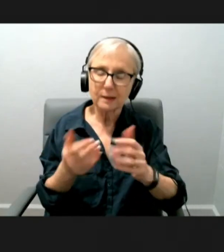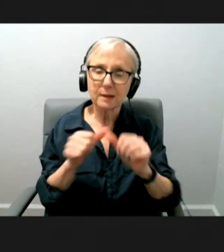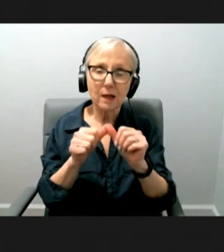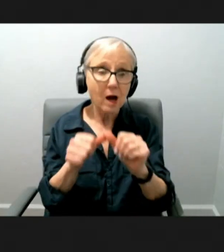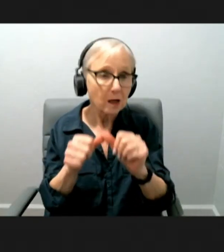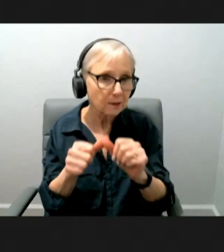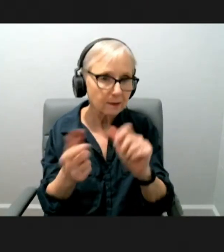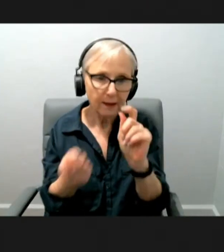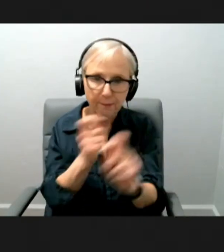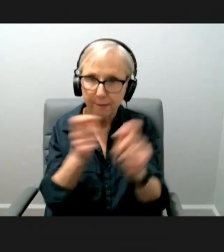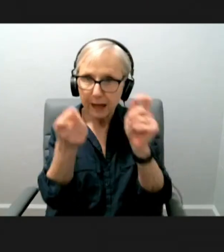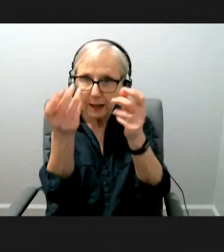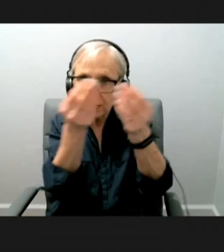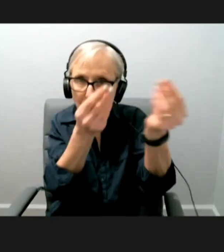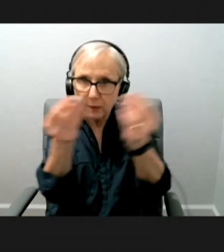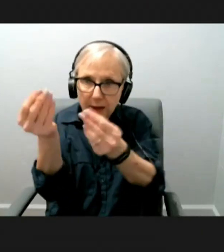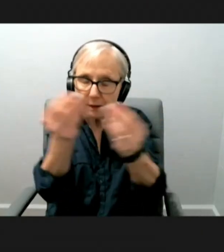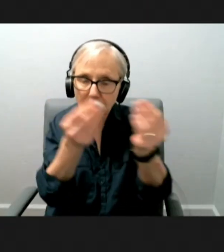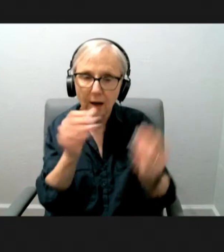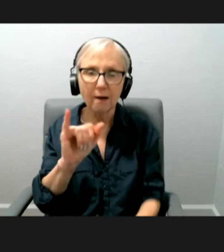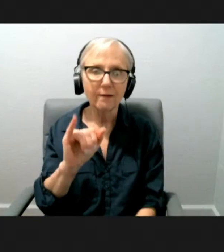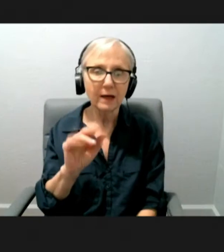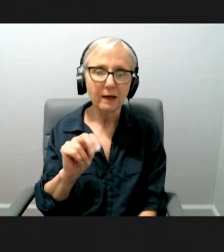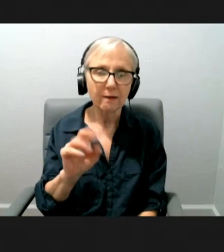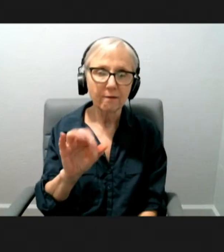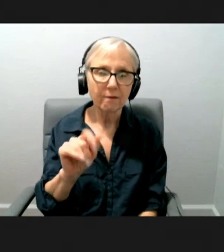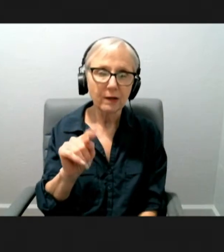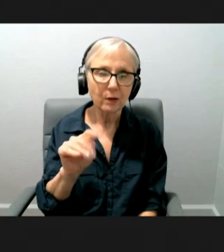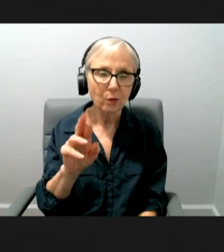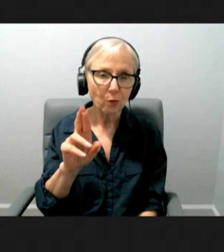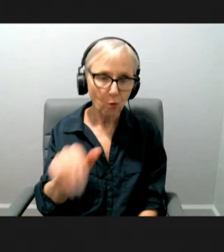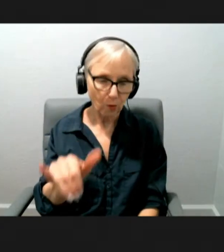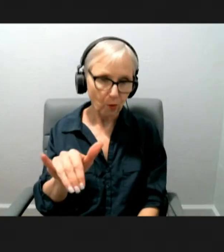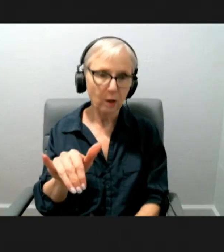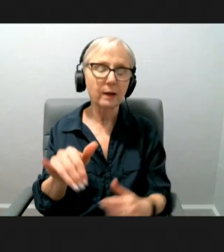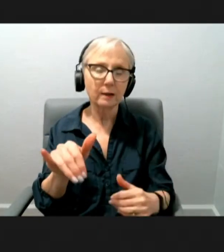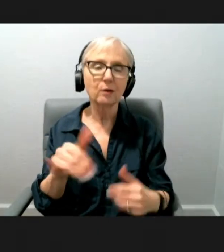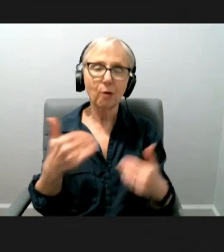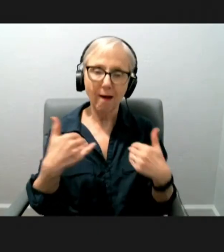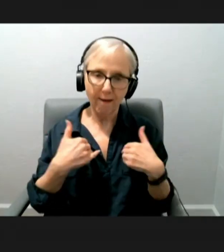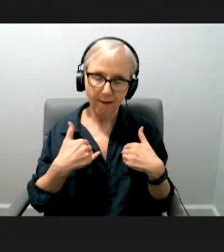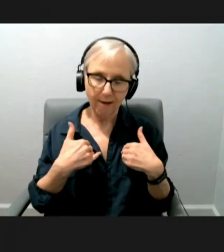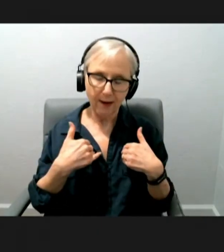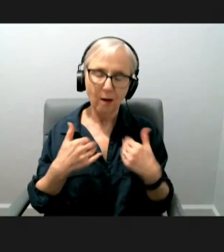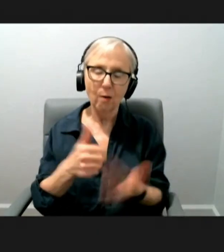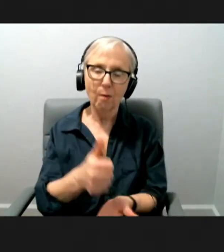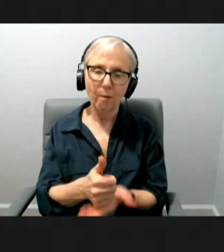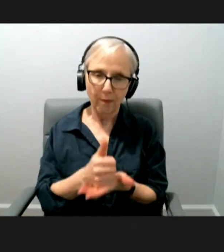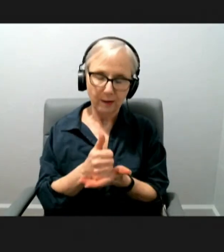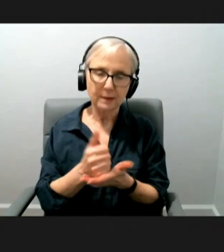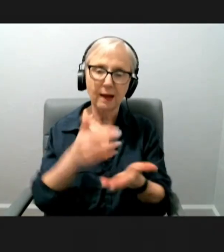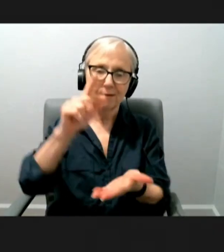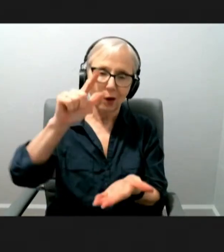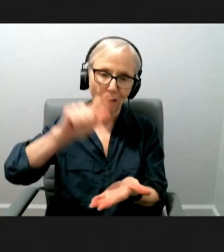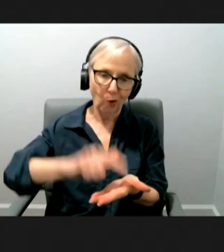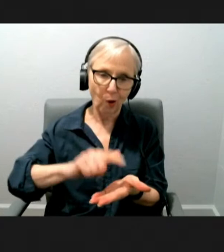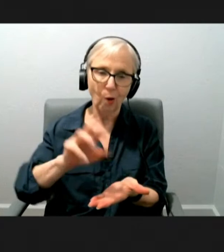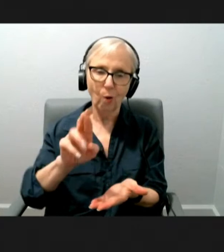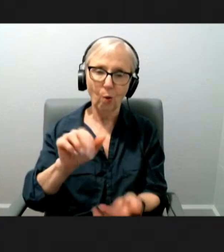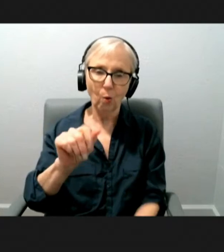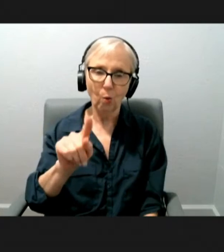management of inventory that helps us achieve a rather low rate of vaccine wastage in